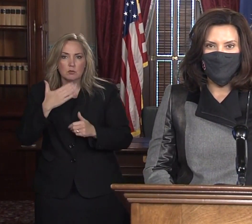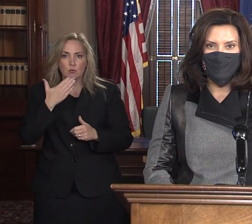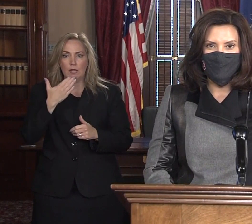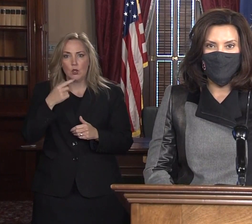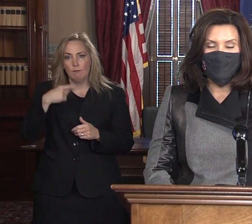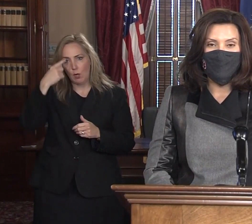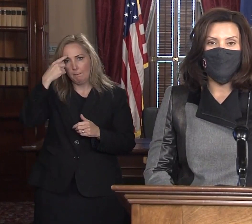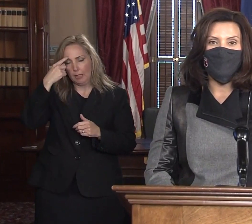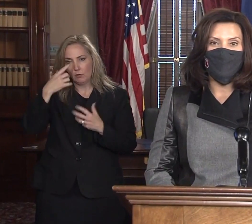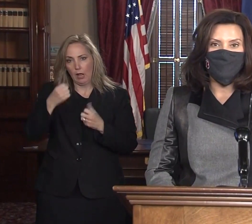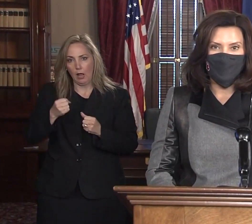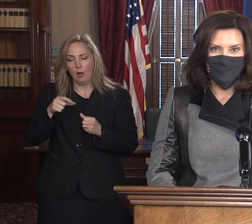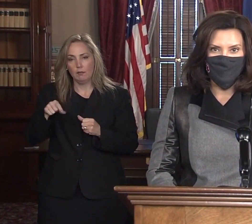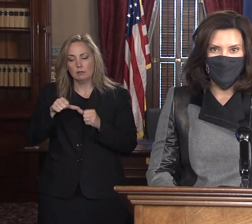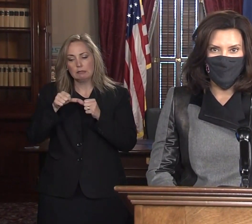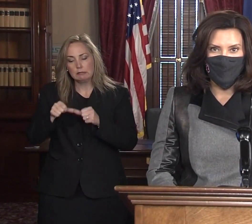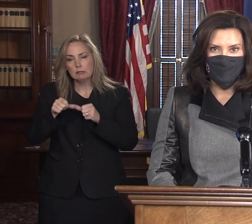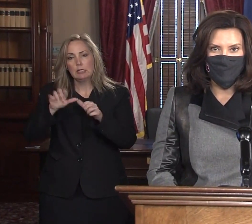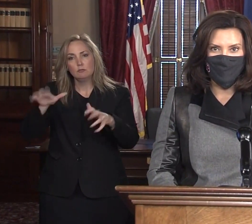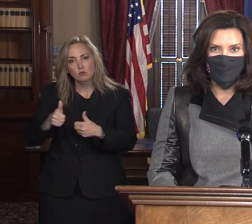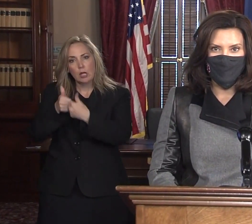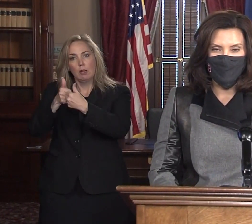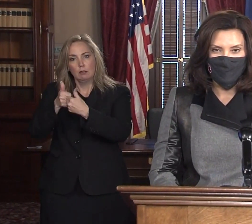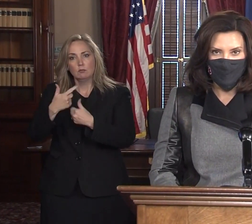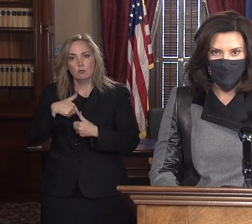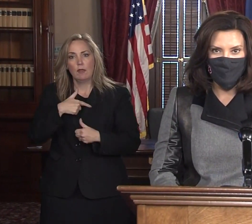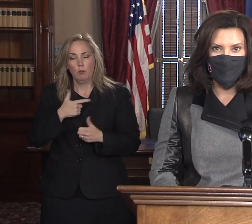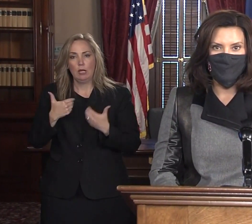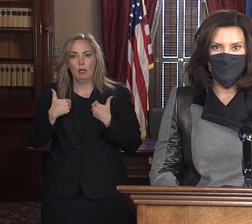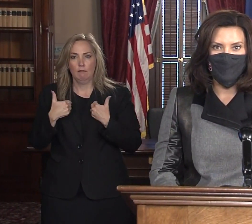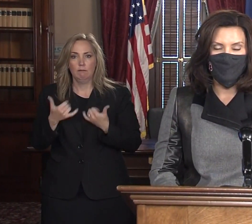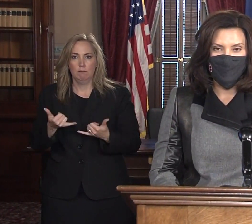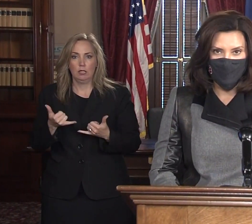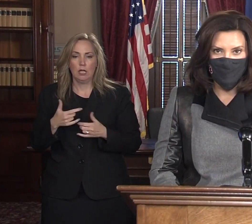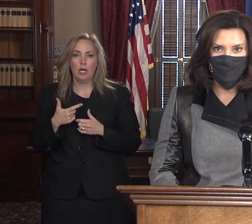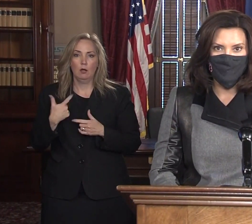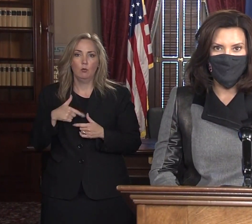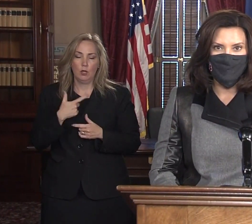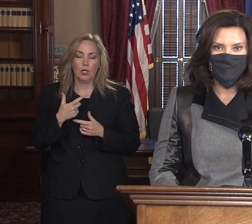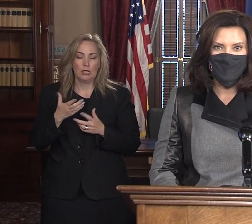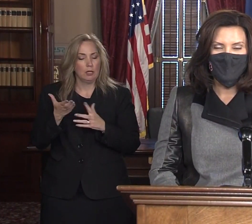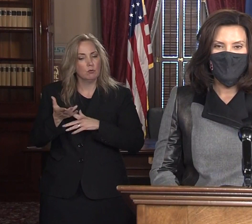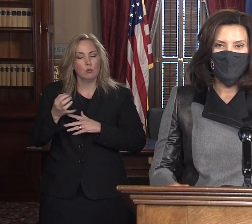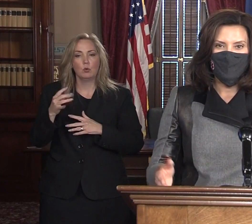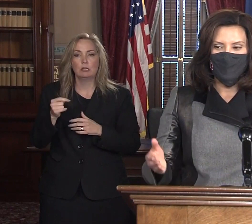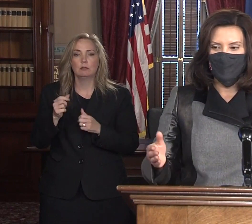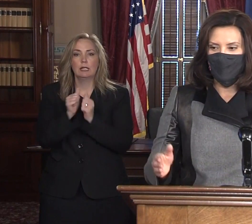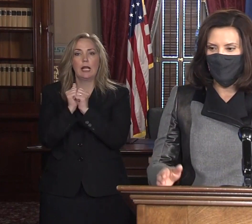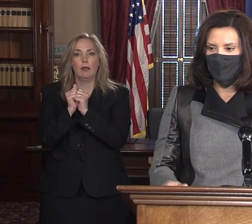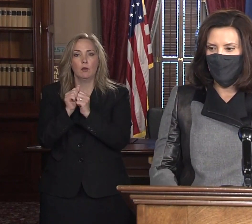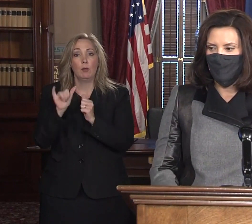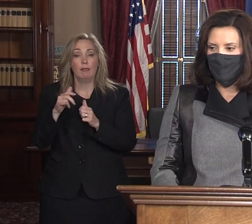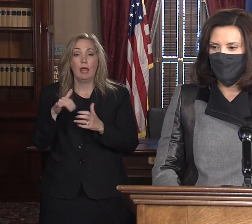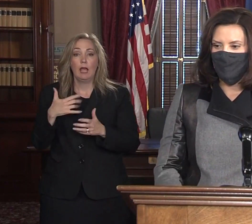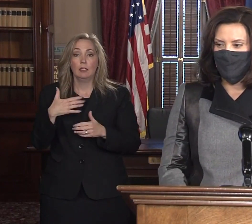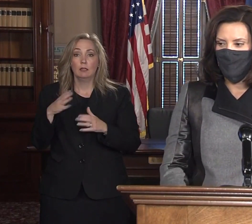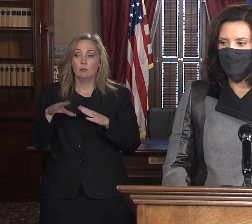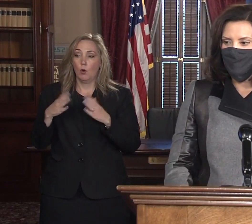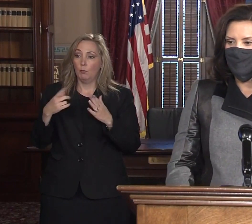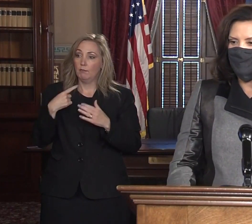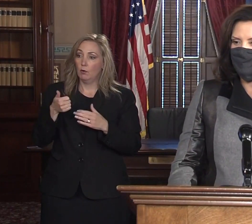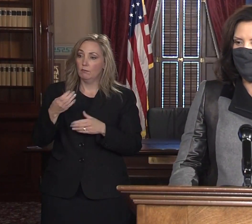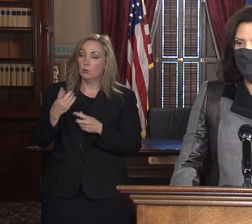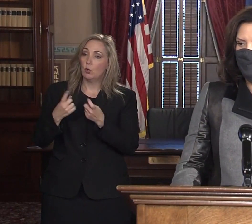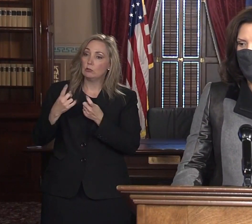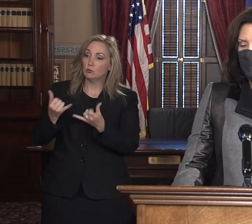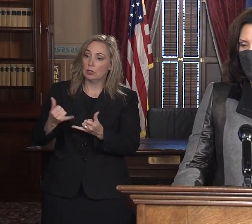is an ongoing challenge that we are confronting, and we're going to confront it together, and we're going to get through it together. With that, I'm happy to open it up for a few